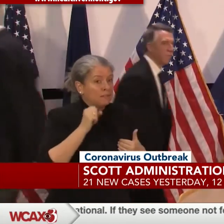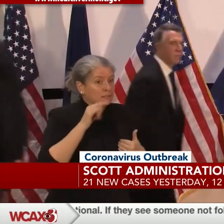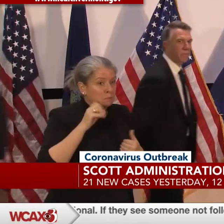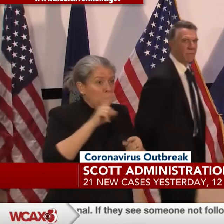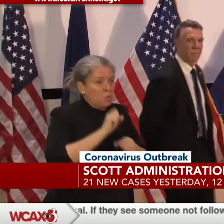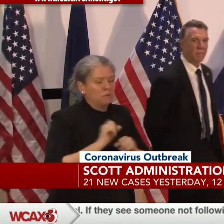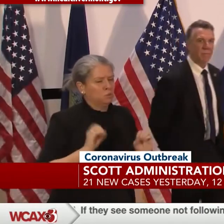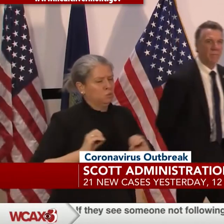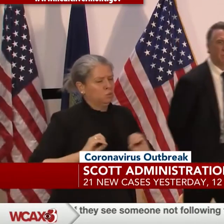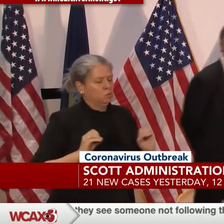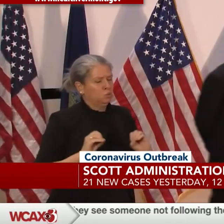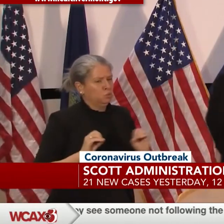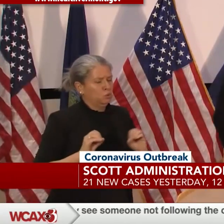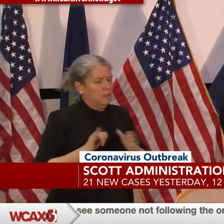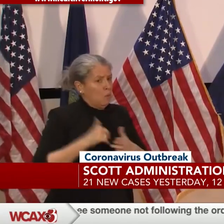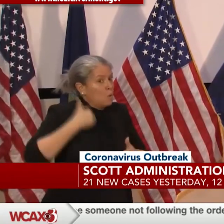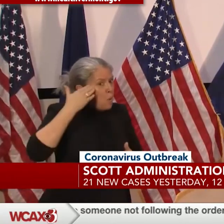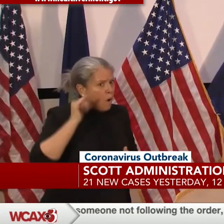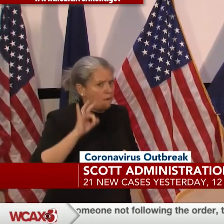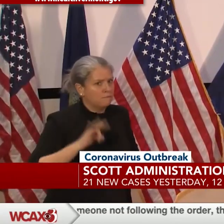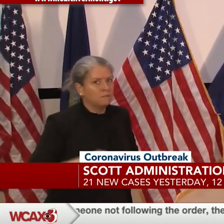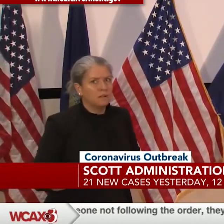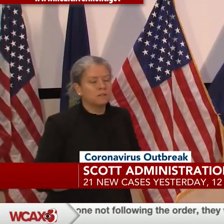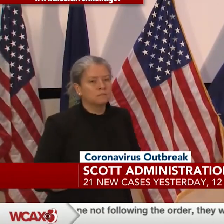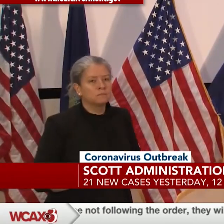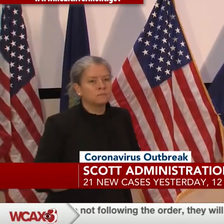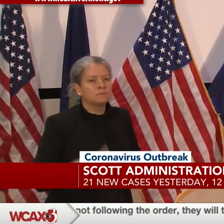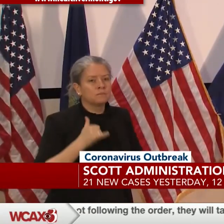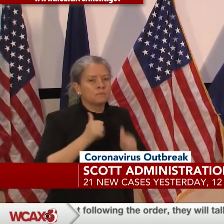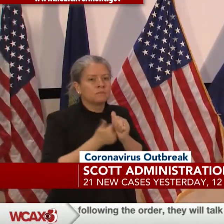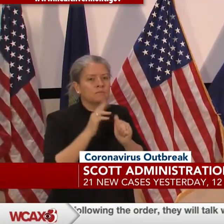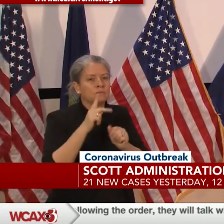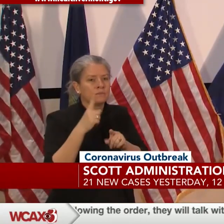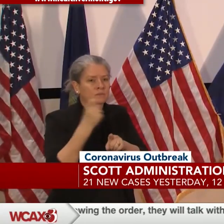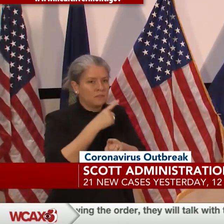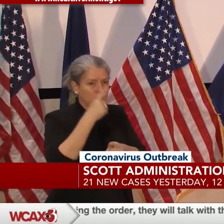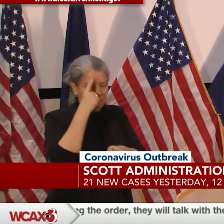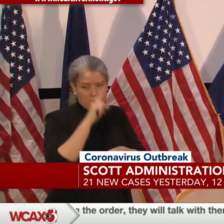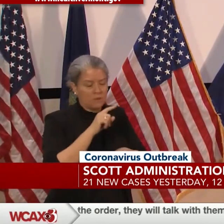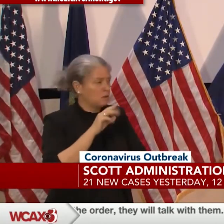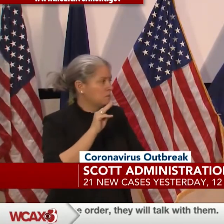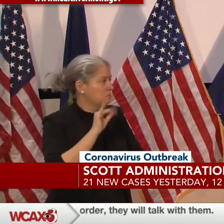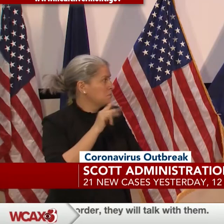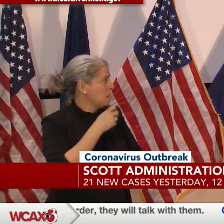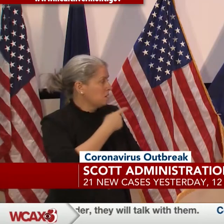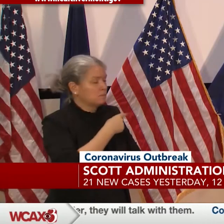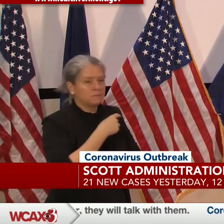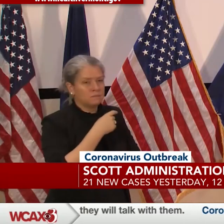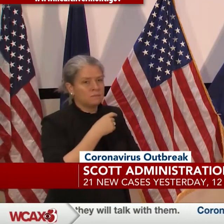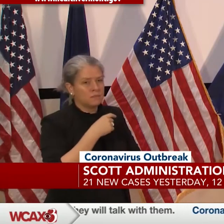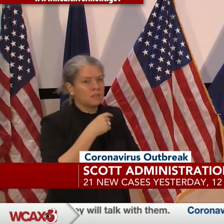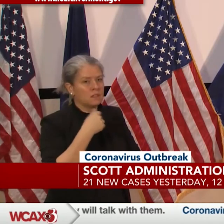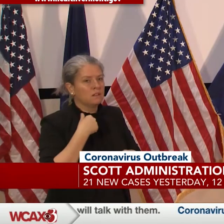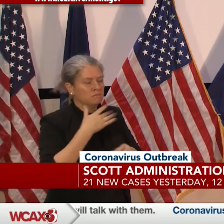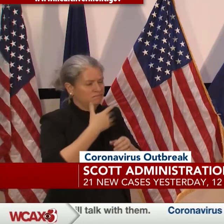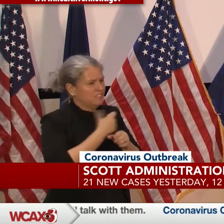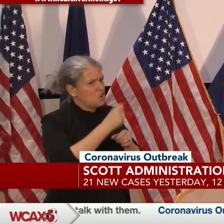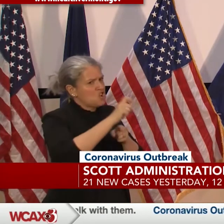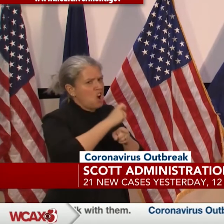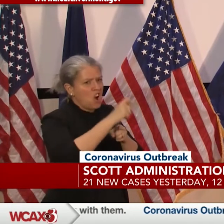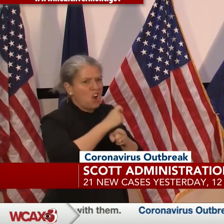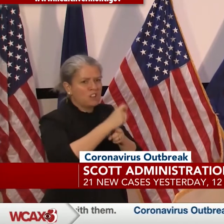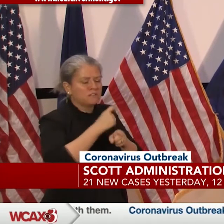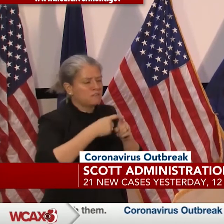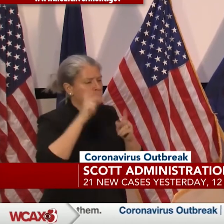And for you, Mike, probably, but I received several calls over the weekend from people